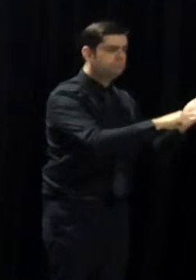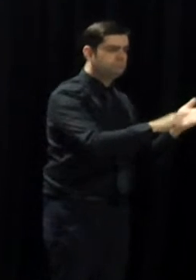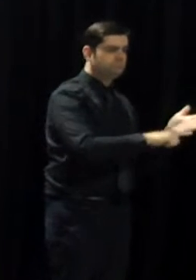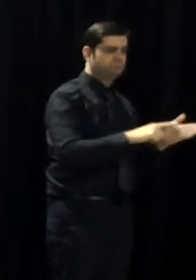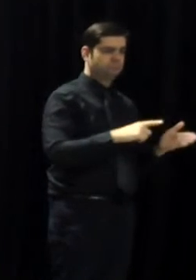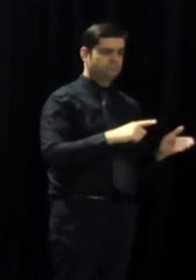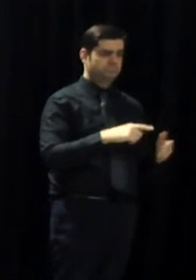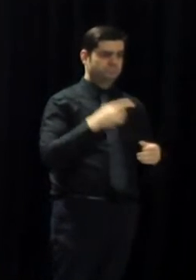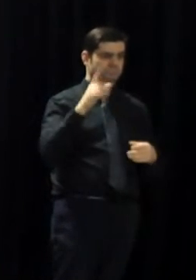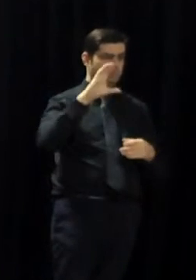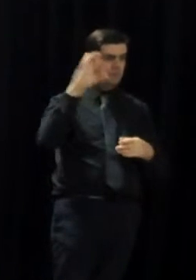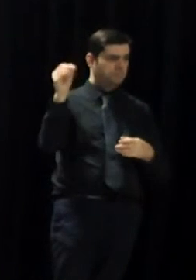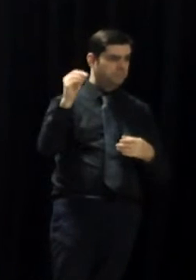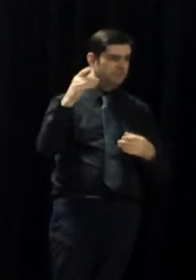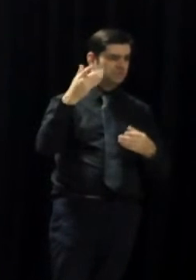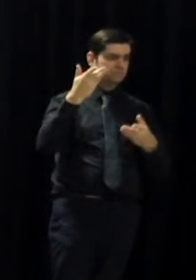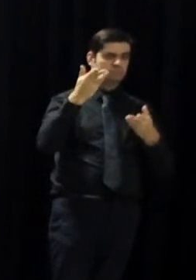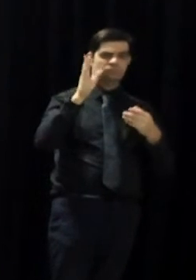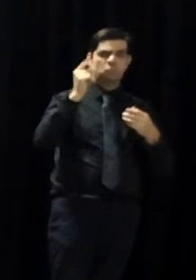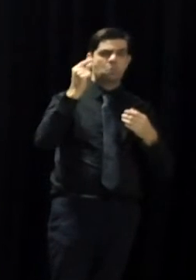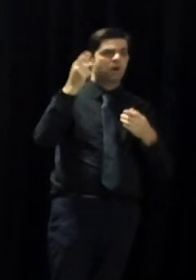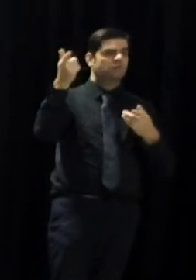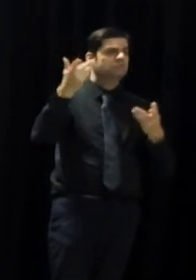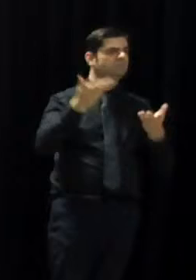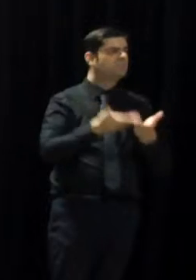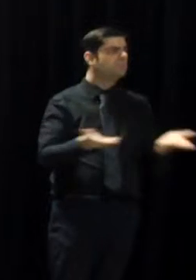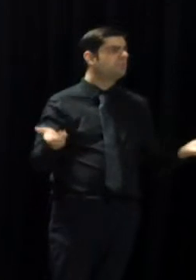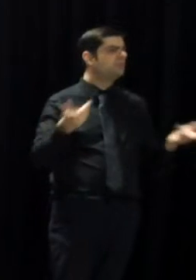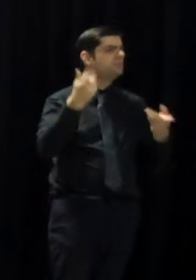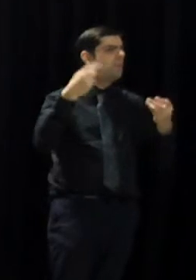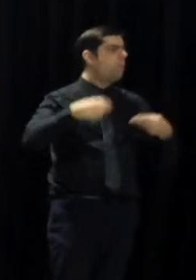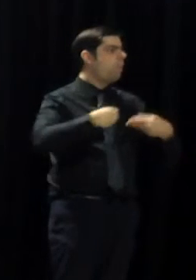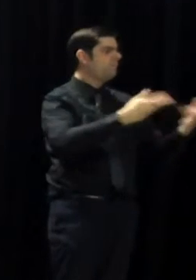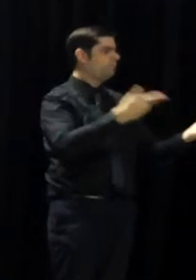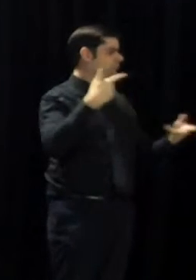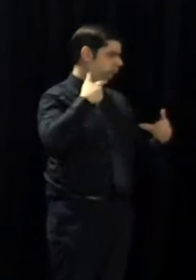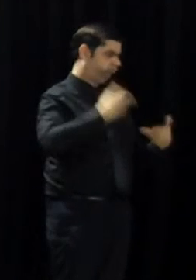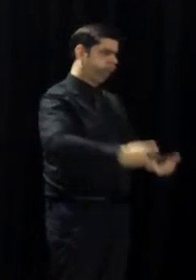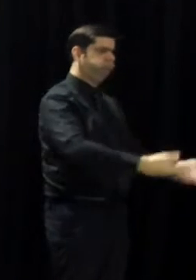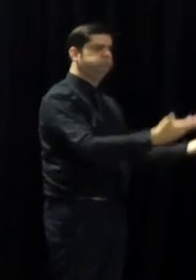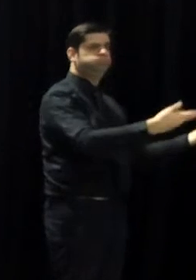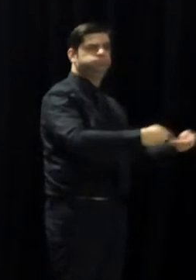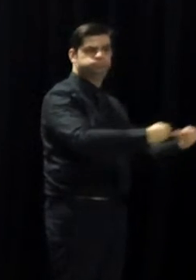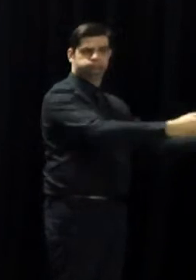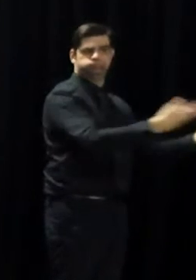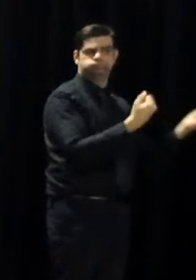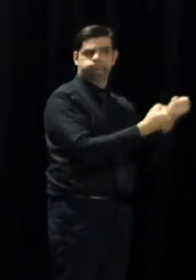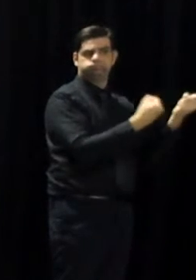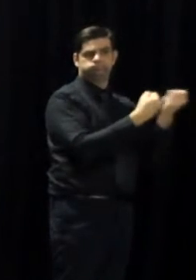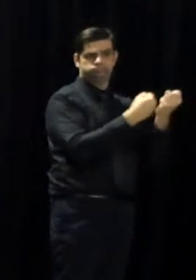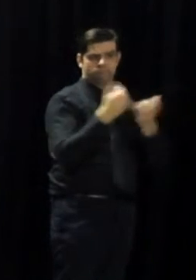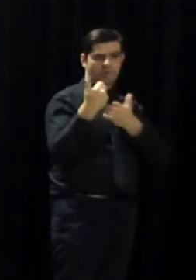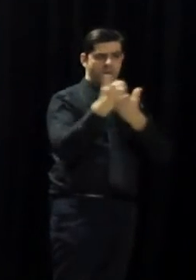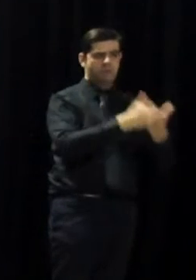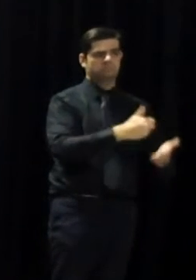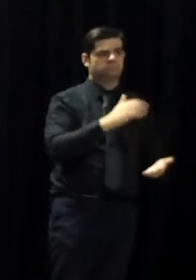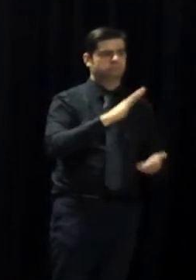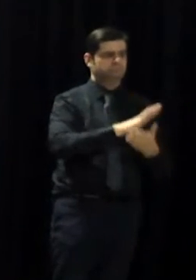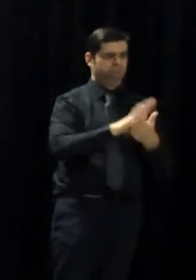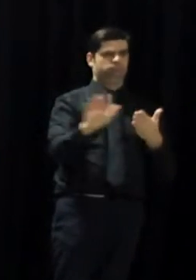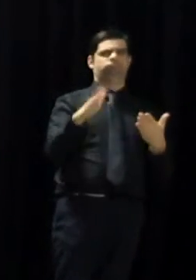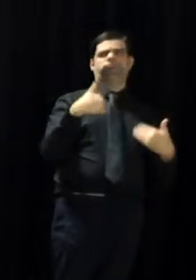case investigations doing this. This is a great corporate way to give back, and